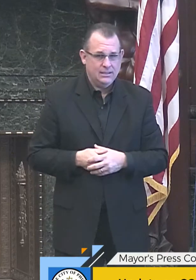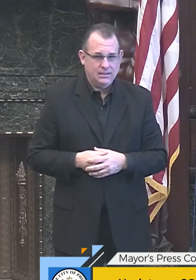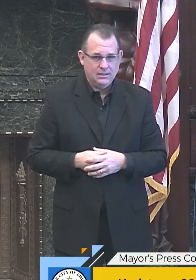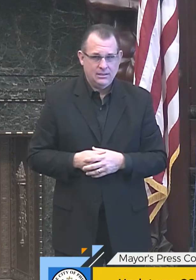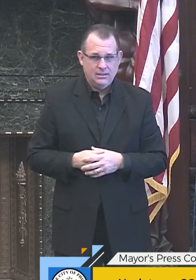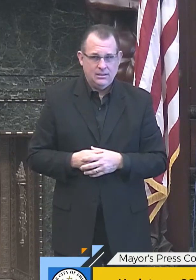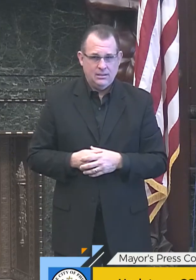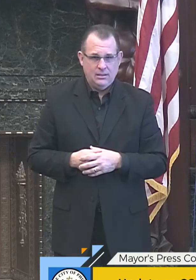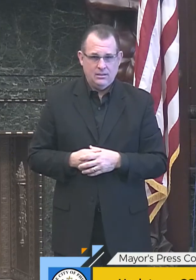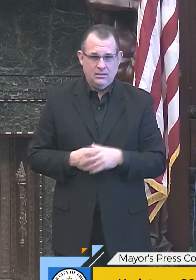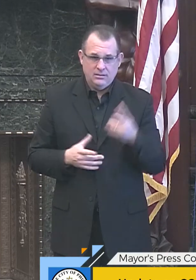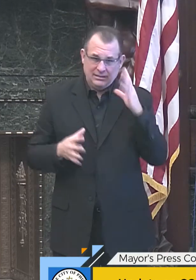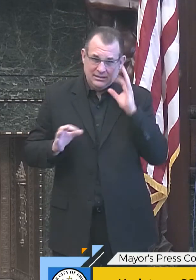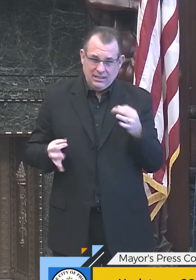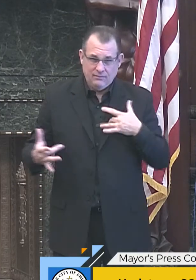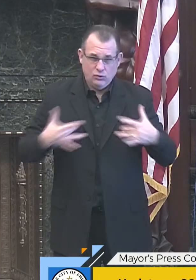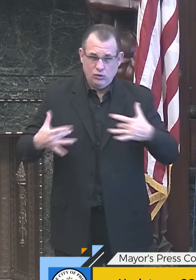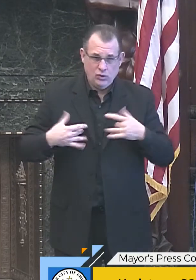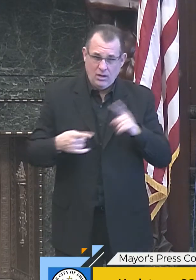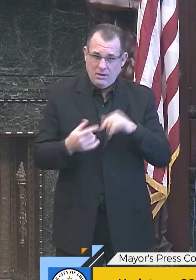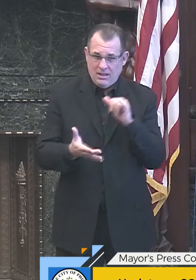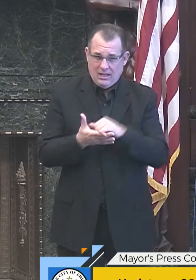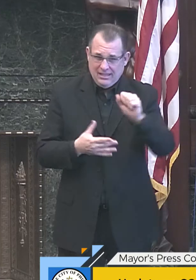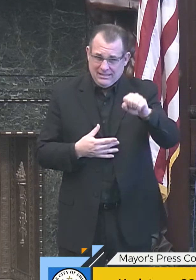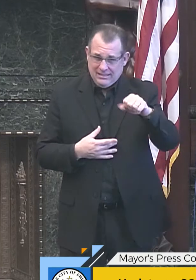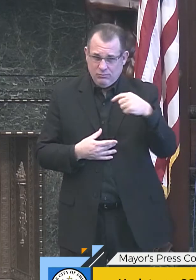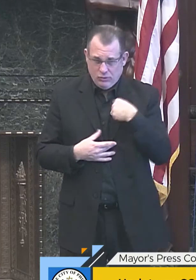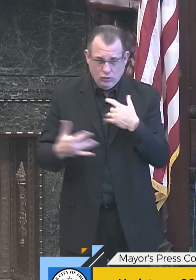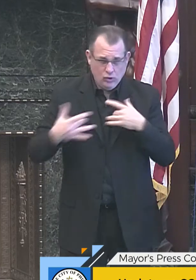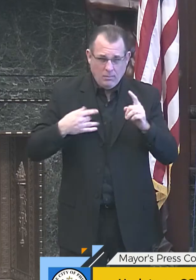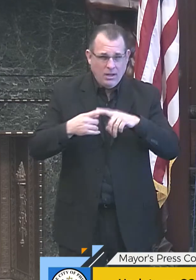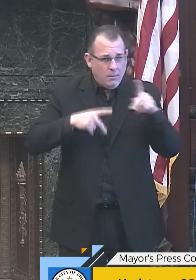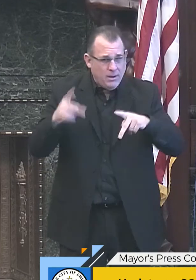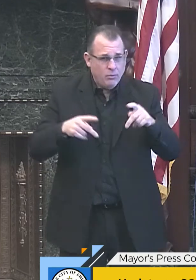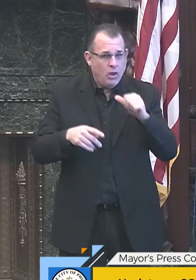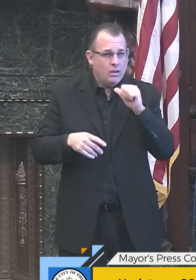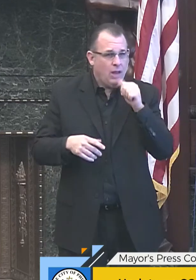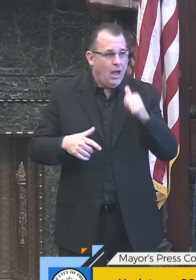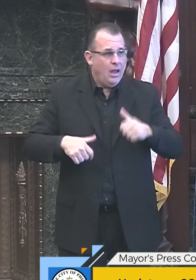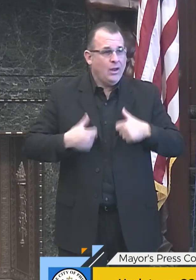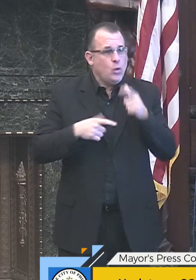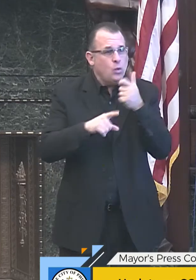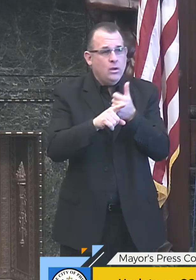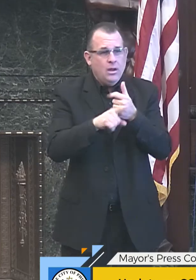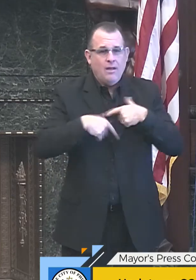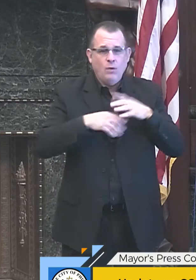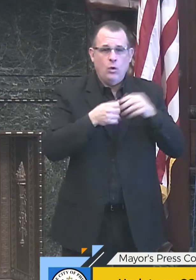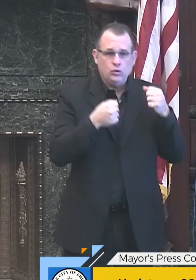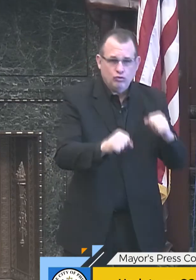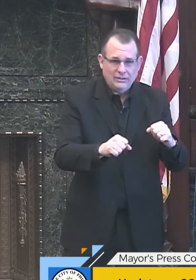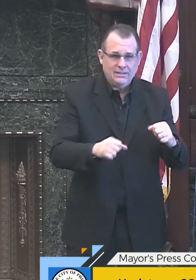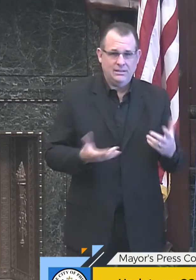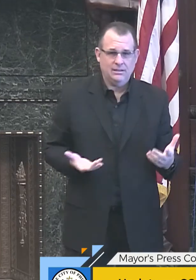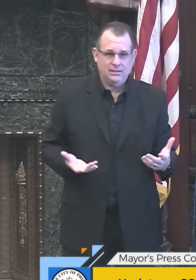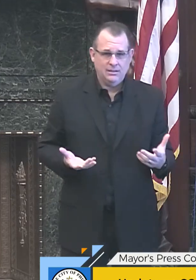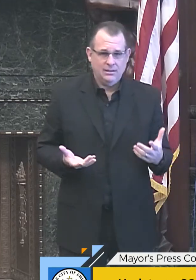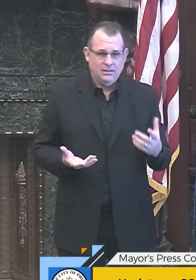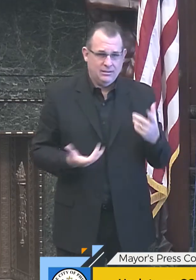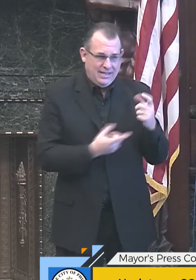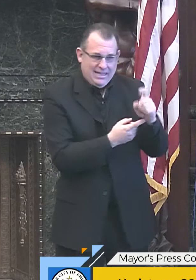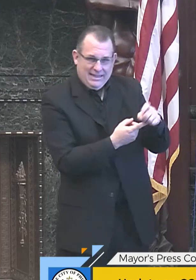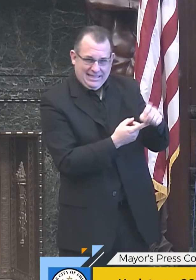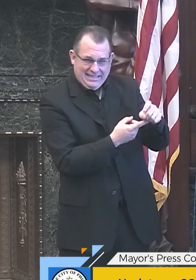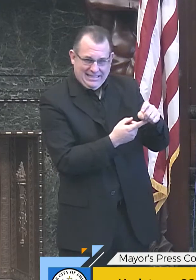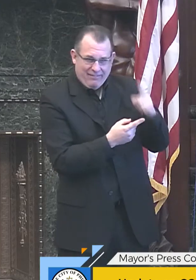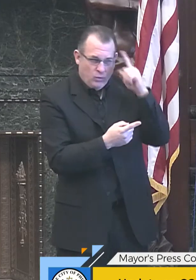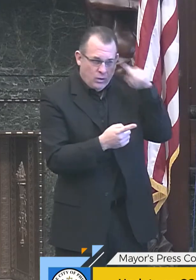absolutely a concern. We're worried about the people who are unsheltered. I think we've recognized there's a very real need for food